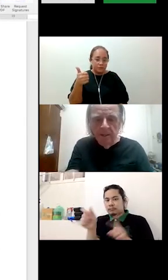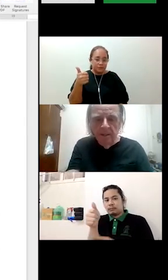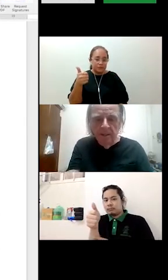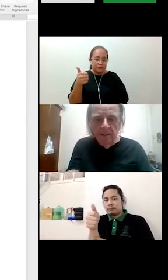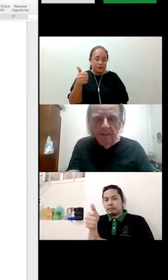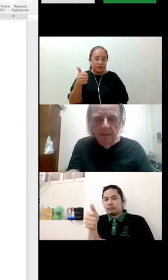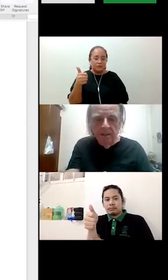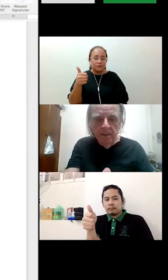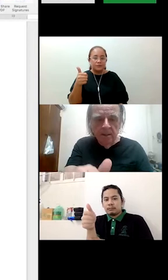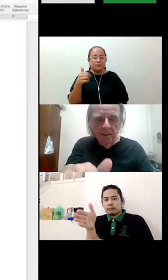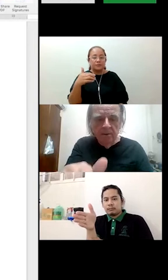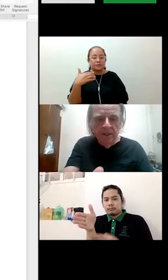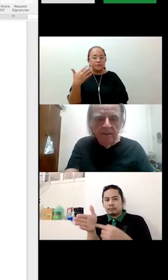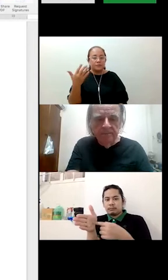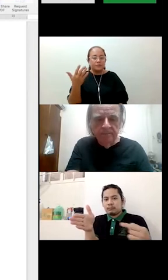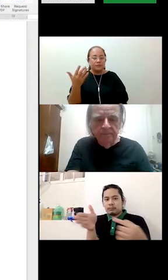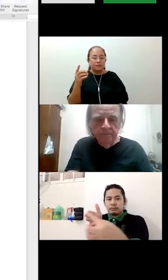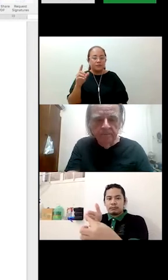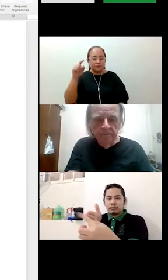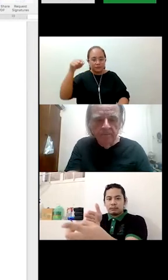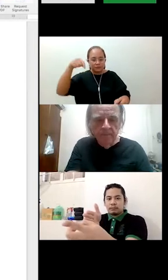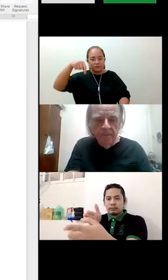Okay. Go down.